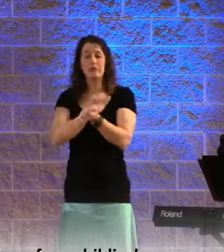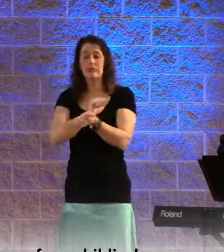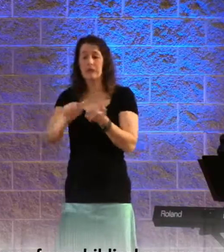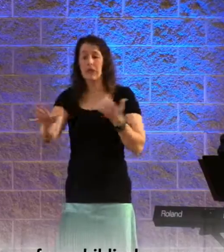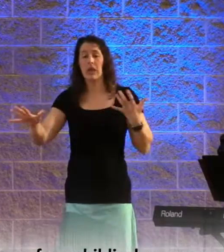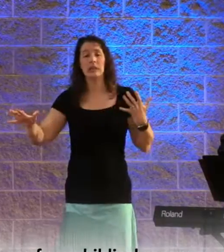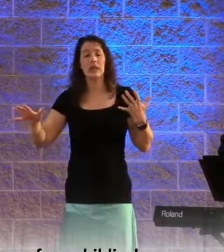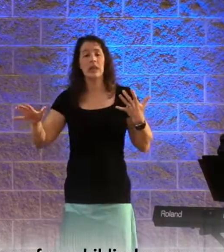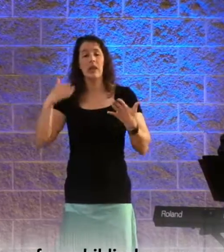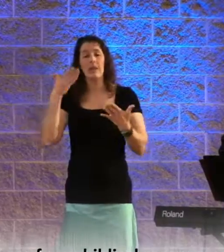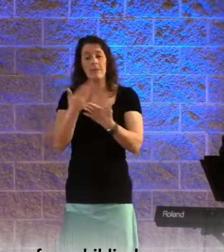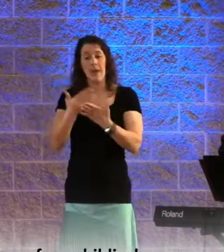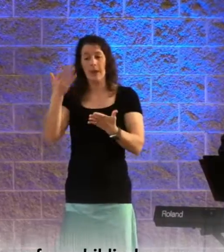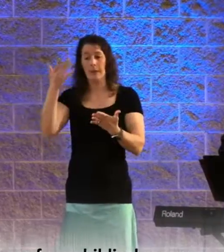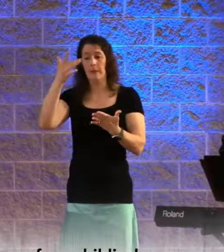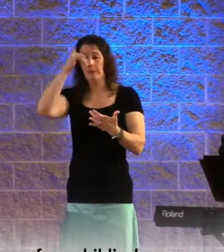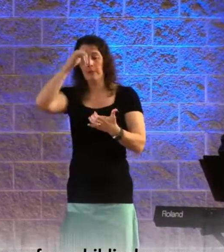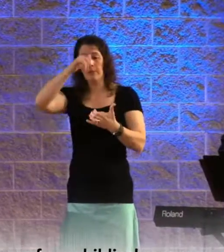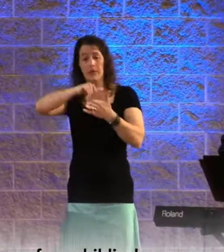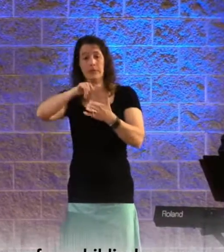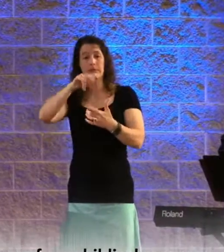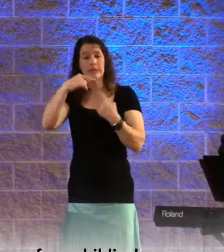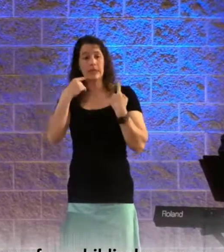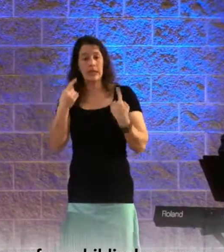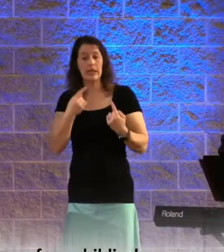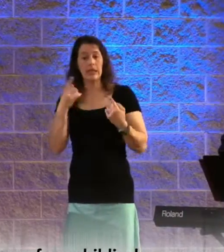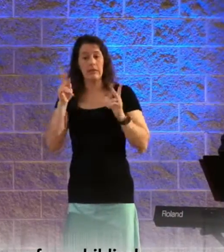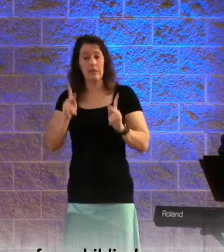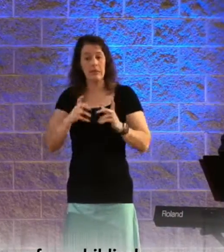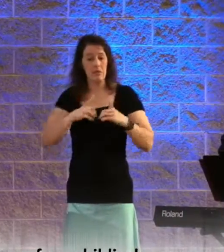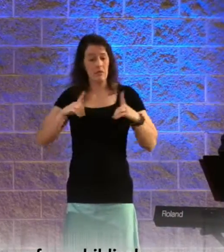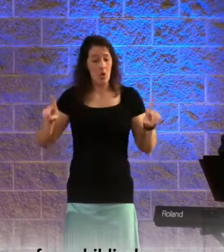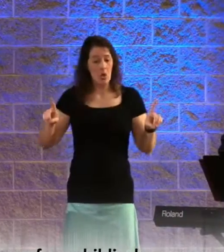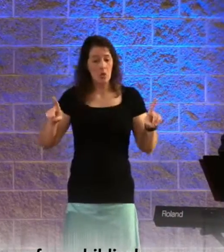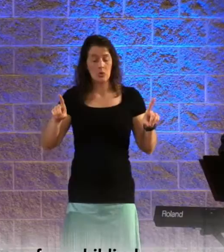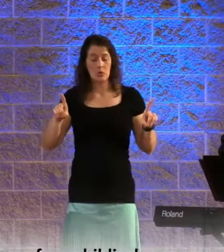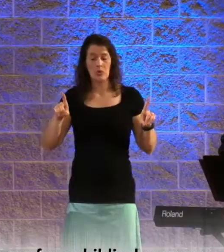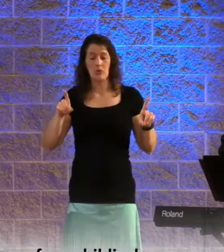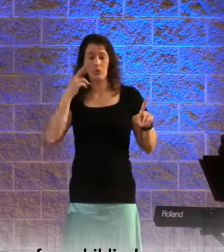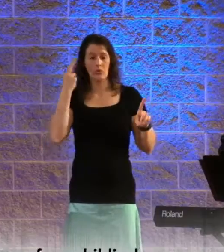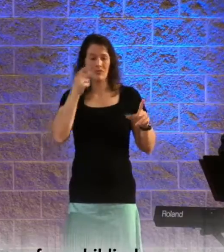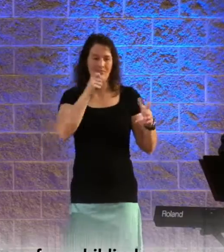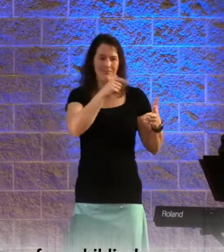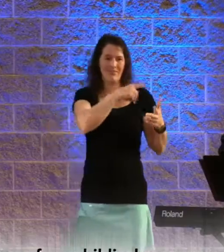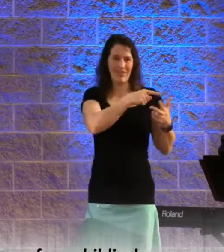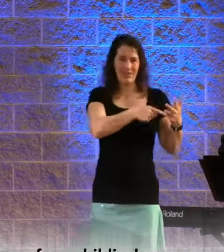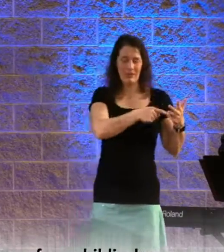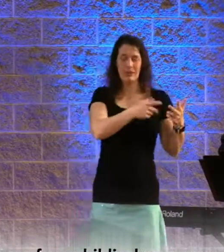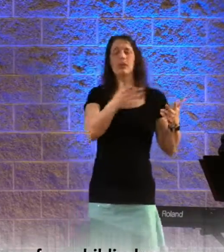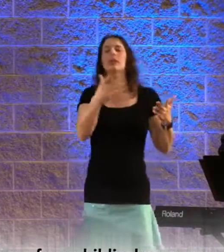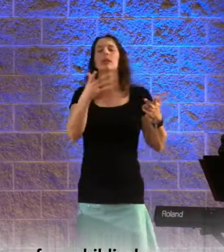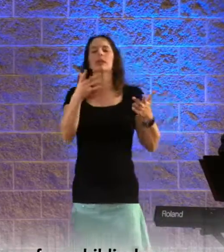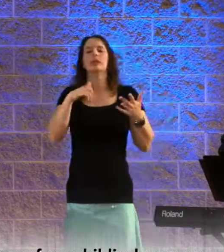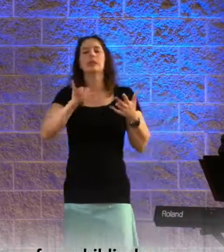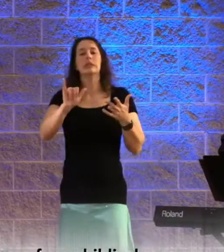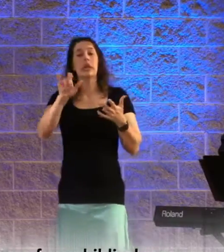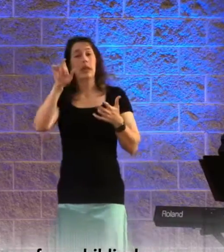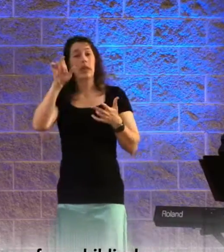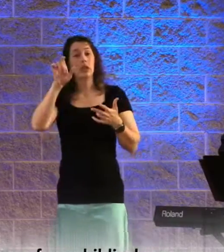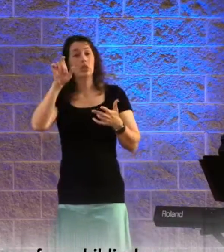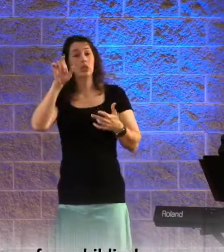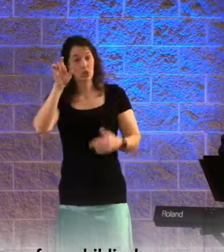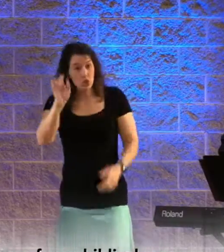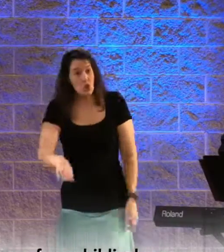the fact and the memory of sin. And people who have been divorced for unbiblical reasons can still be and should